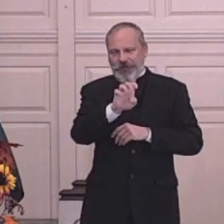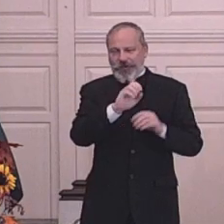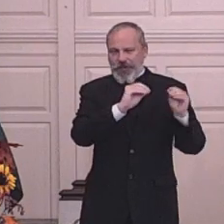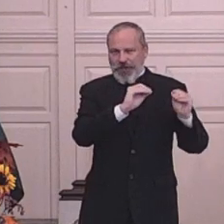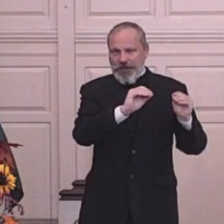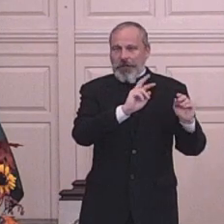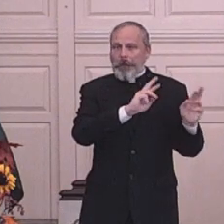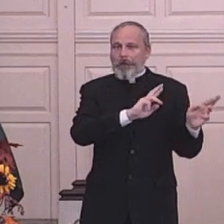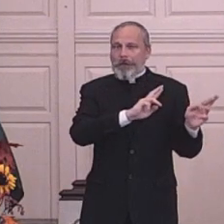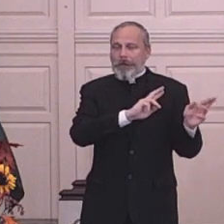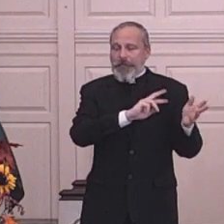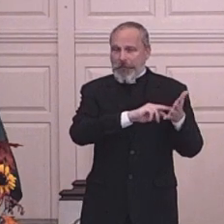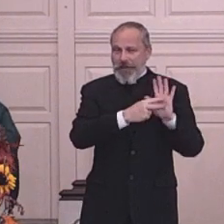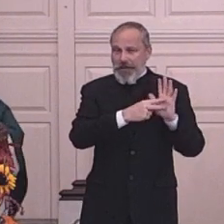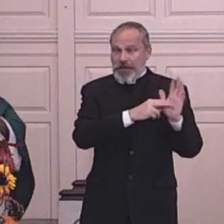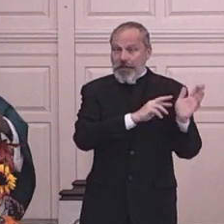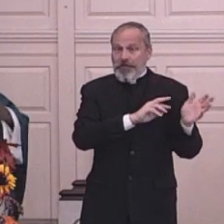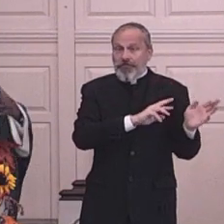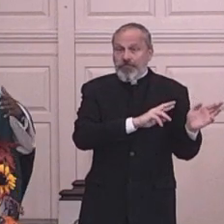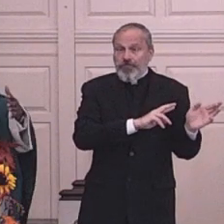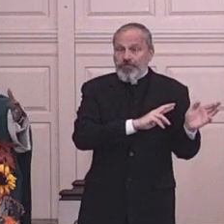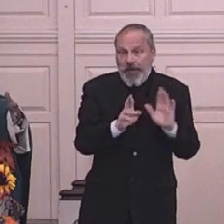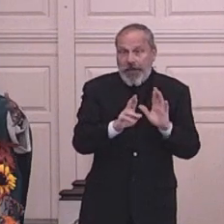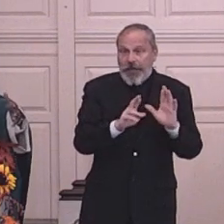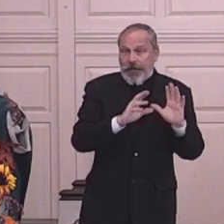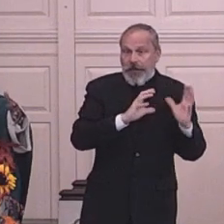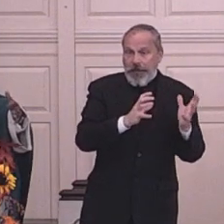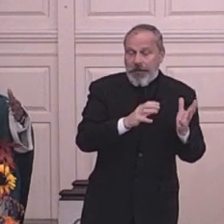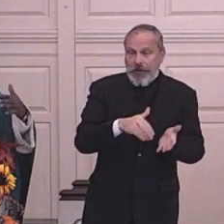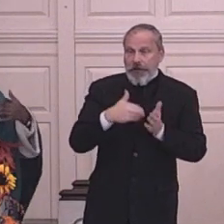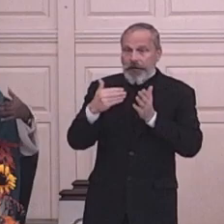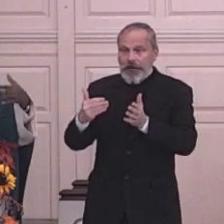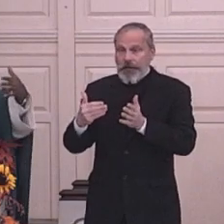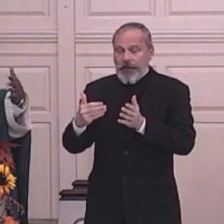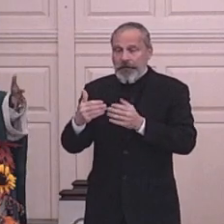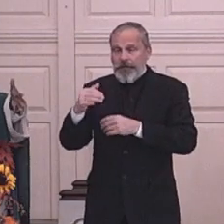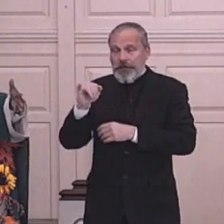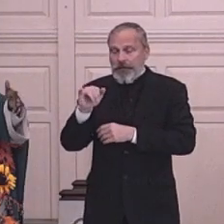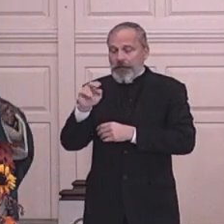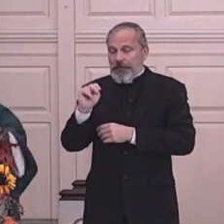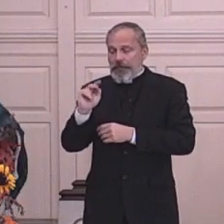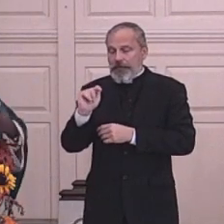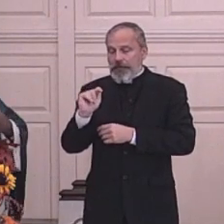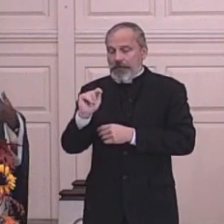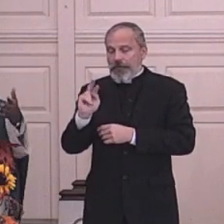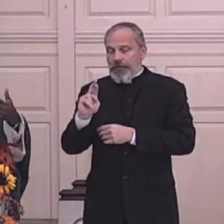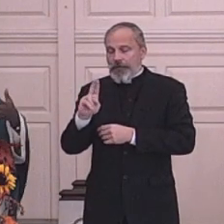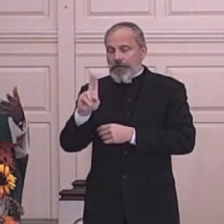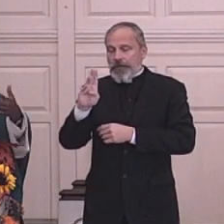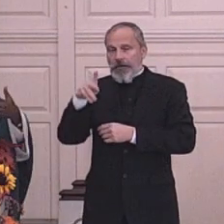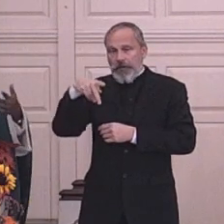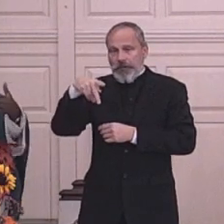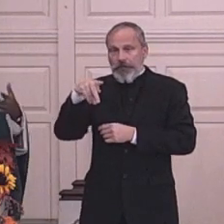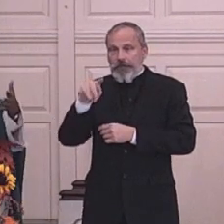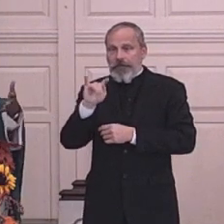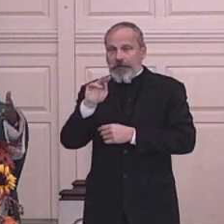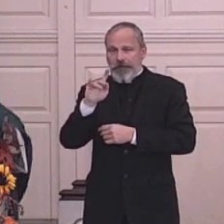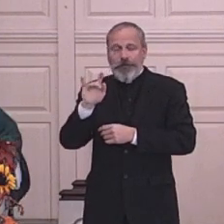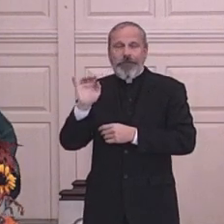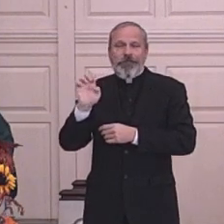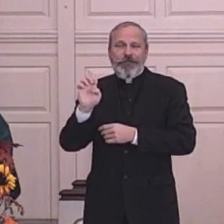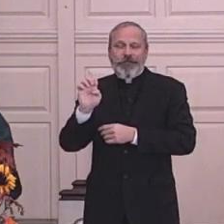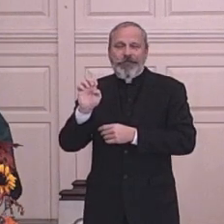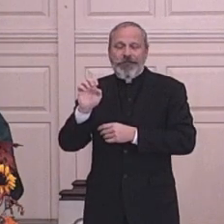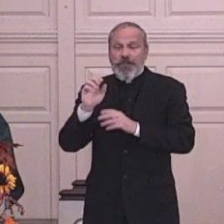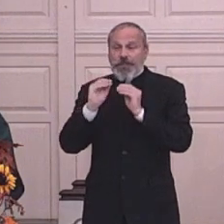lesson. Then there is interactive teaching, when the teacher is teaching, just like I'm preaching now, actively doing